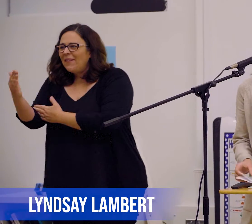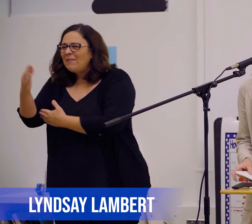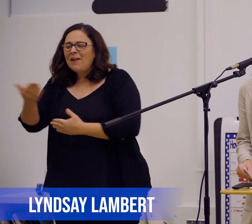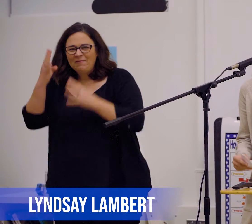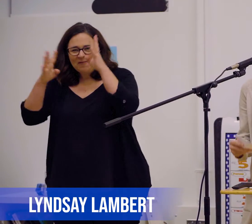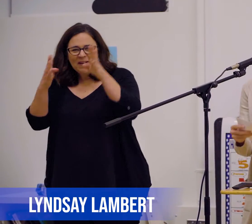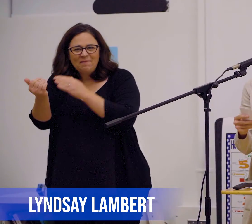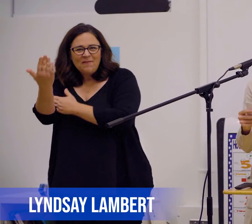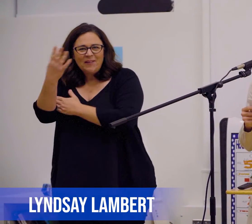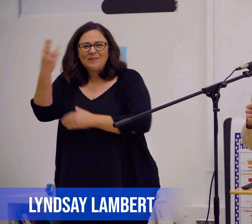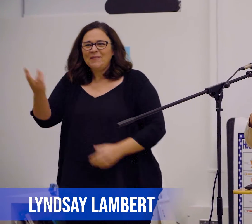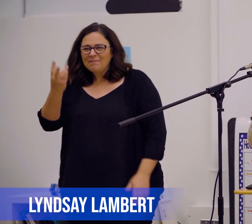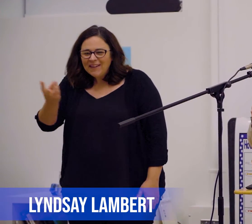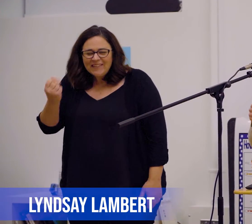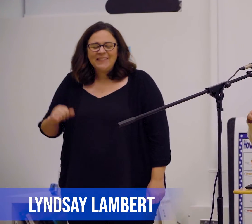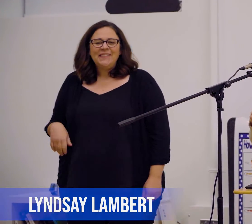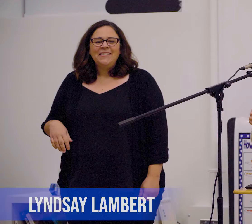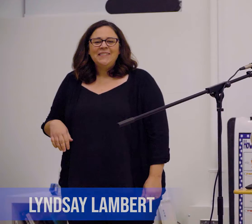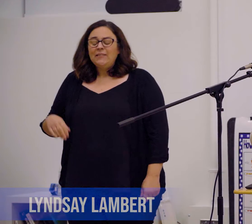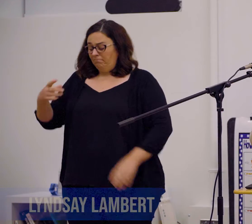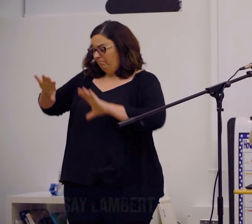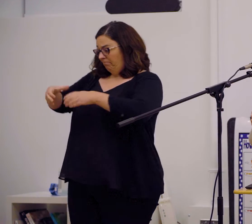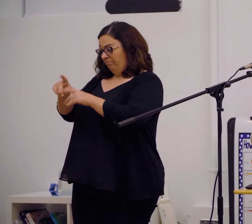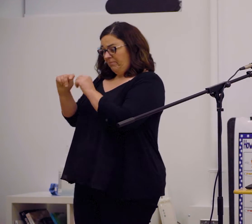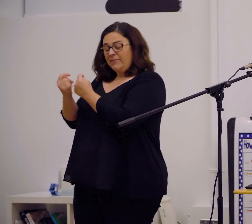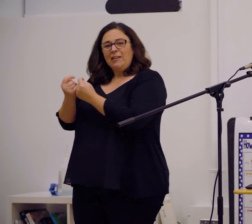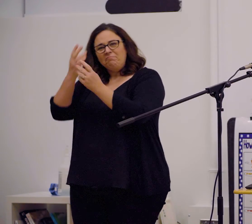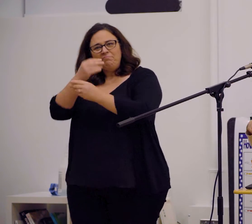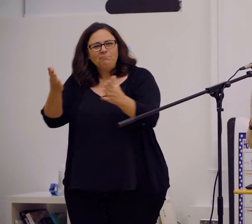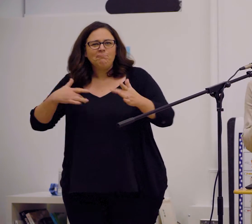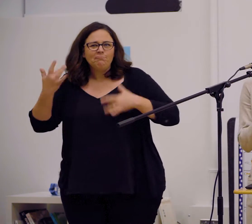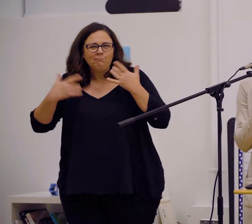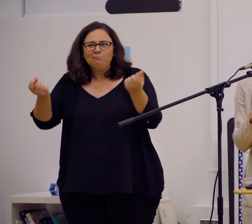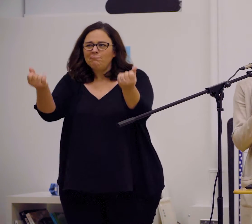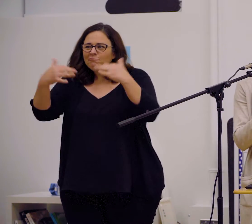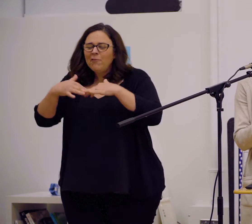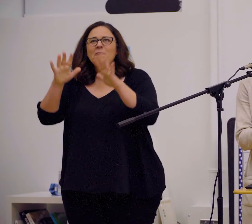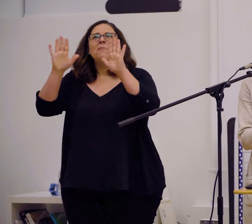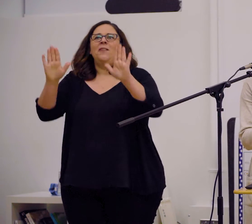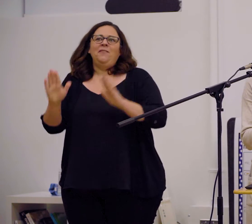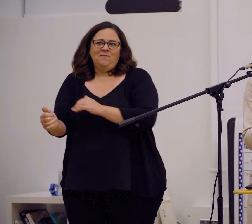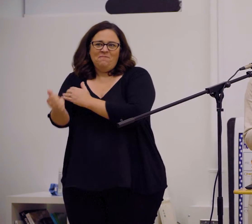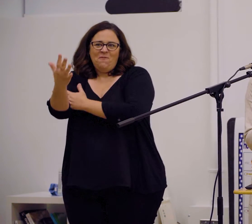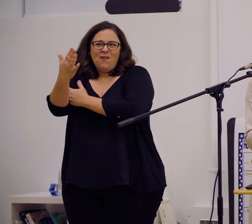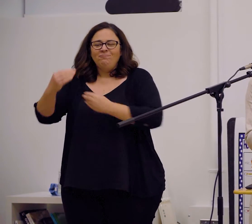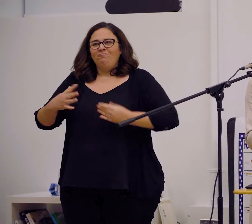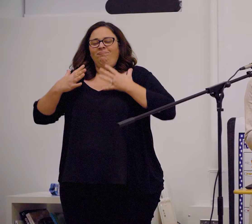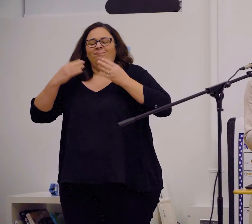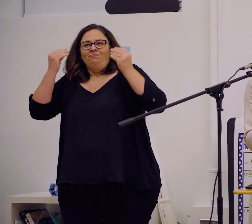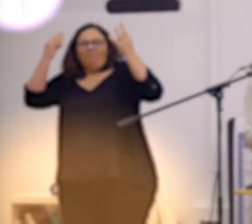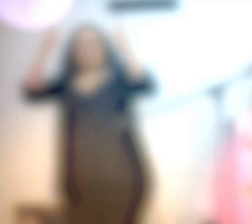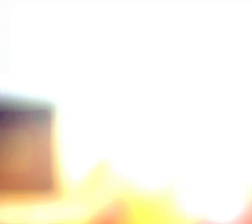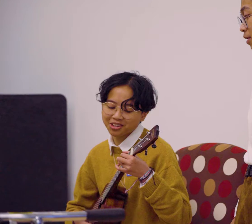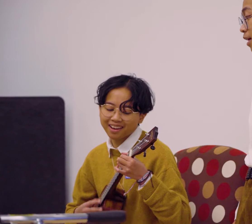to Creative Mornings Winnipeg. On behalf of the Creative Mornings team, we're excited to have you all here for another wonderful morning of enlightenment, conversation,